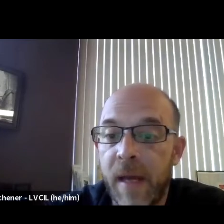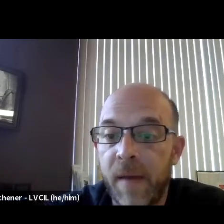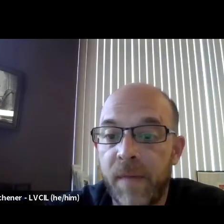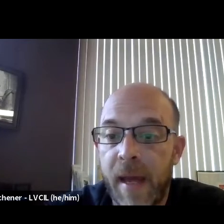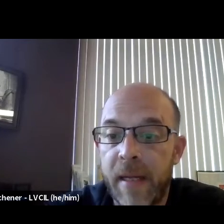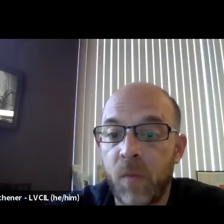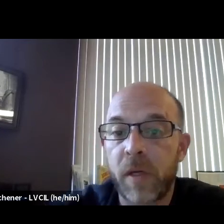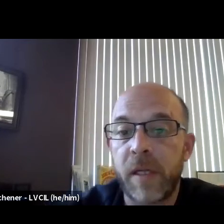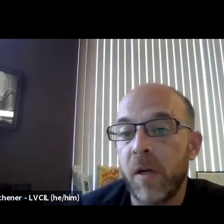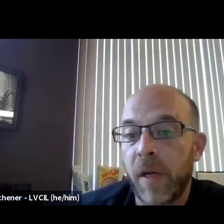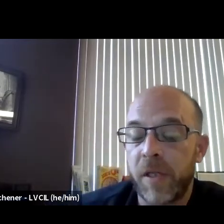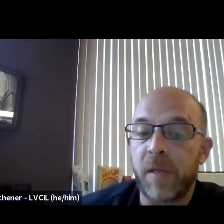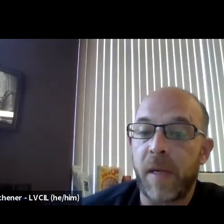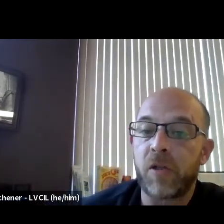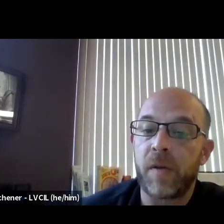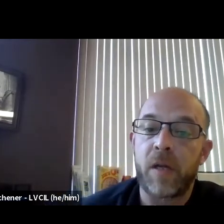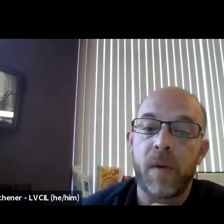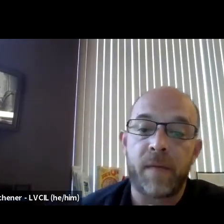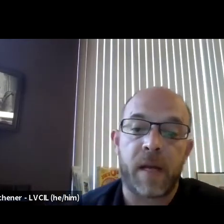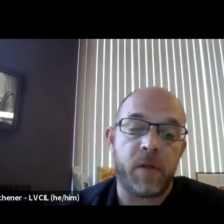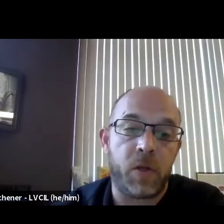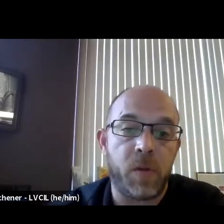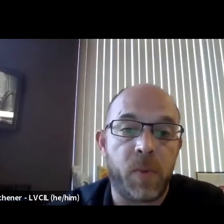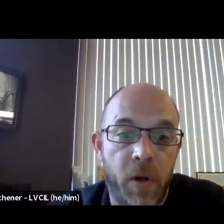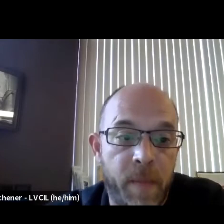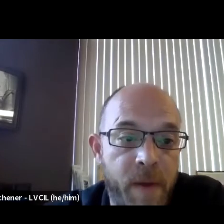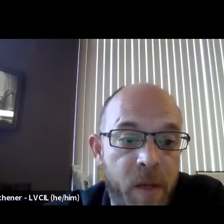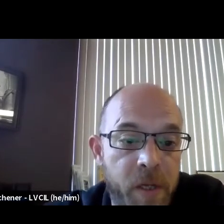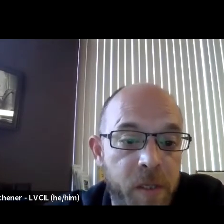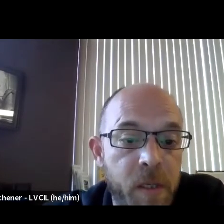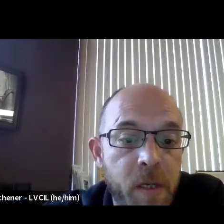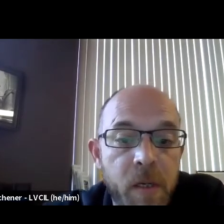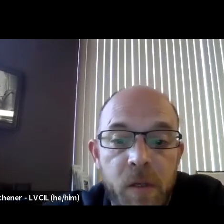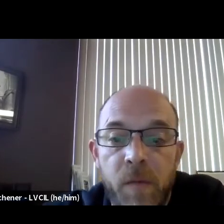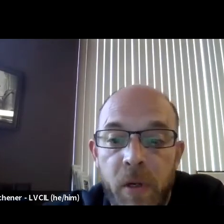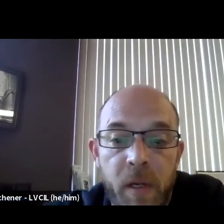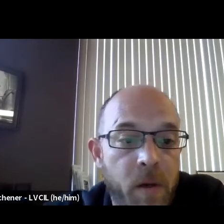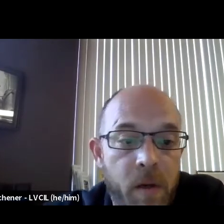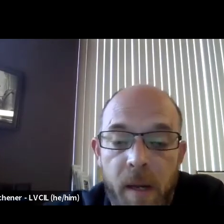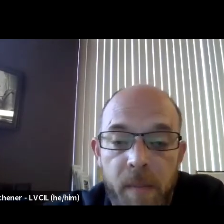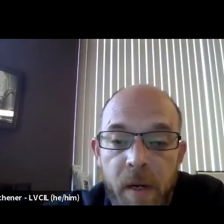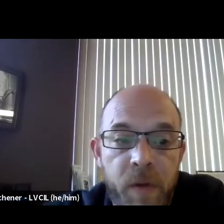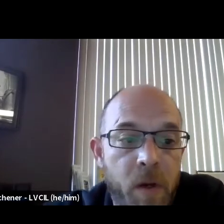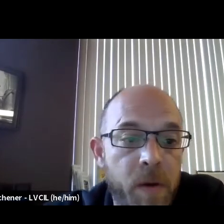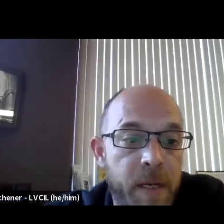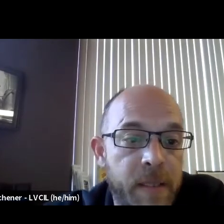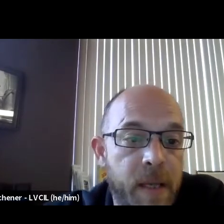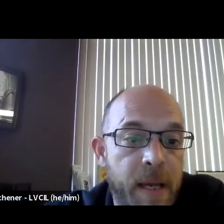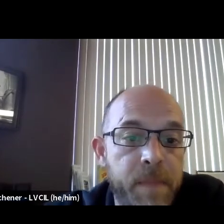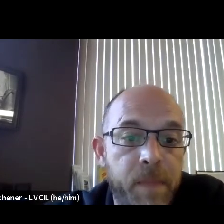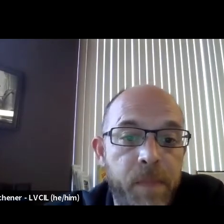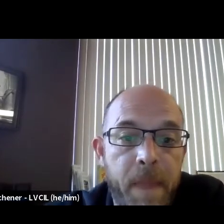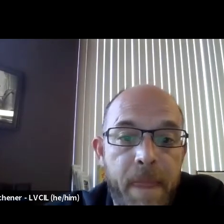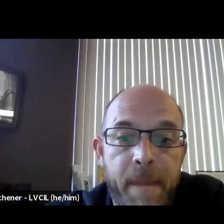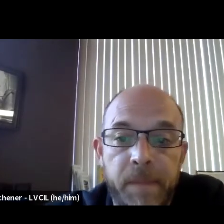you have to have that worked into your budget to make sure that you have time to do good program evaluation. So Brooke or Mary, if you could go to the next